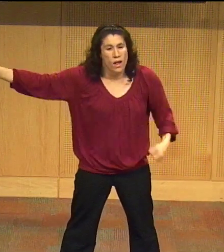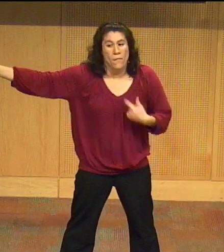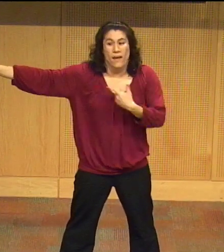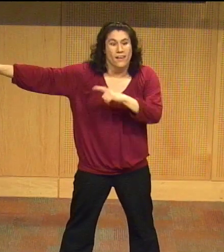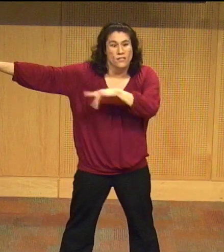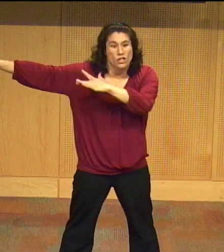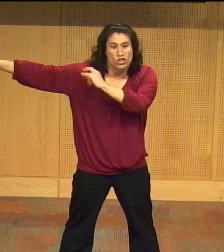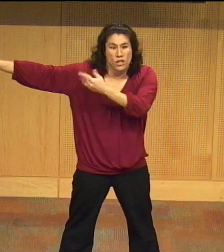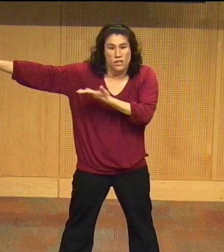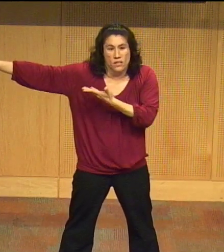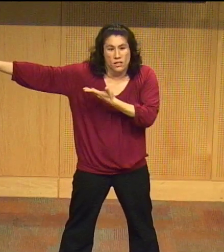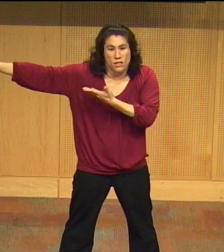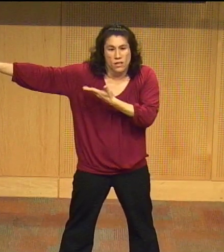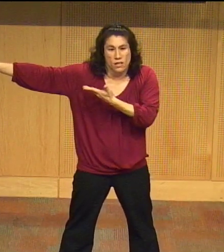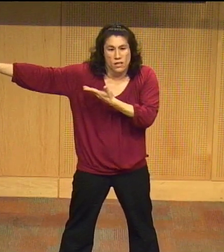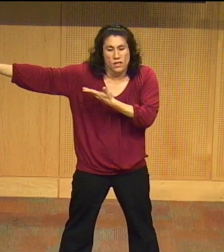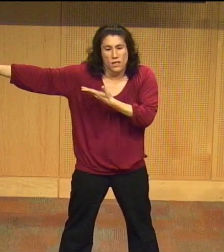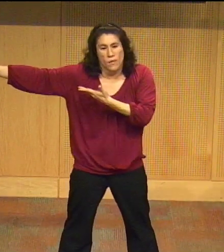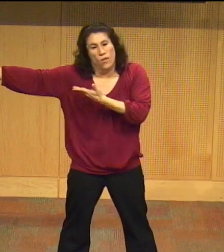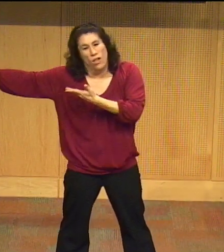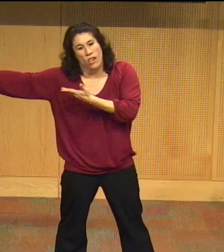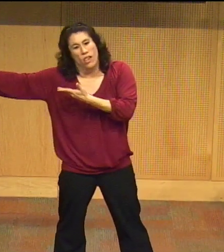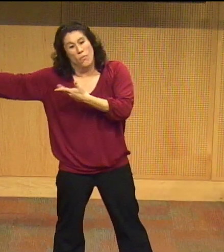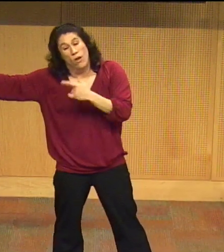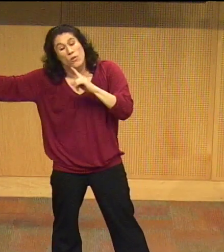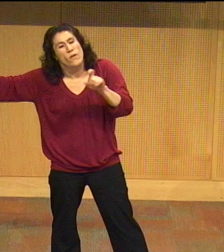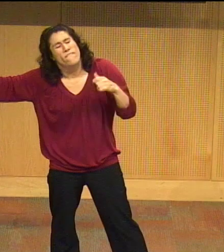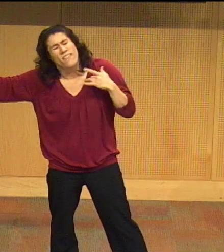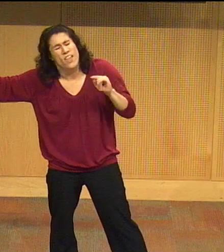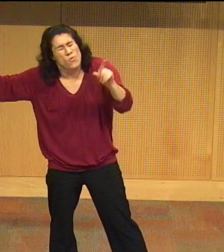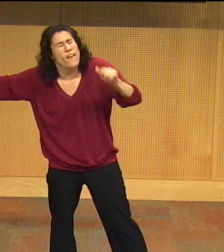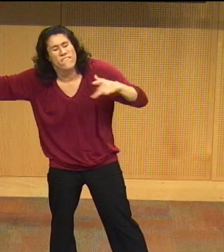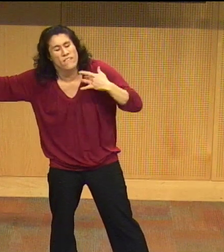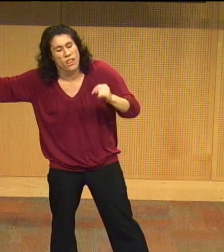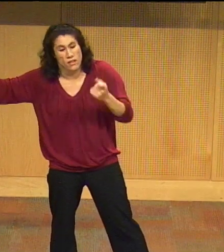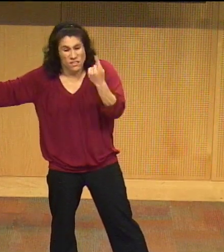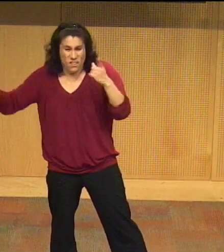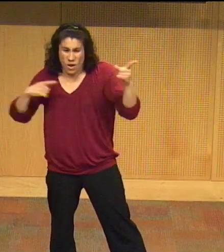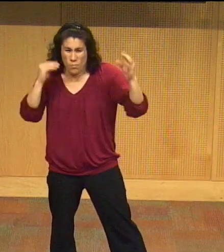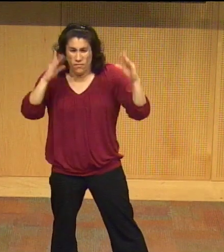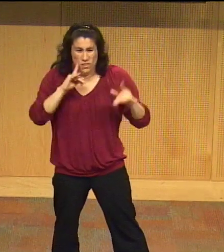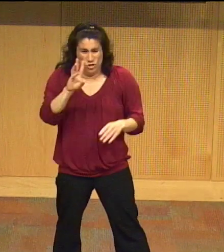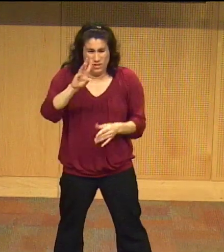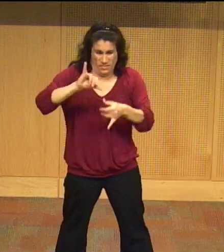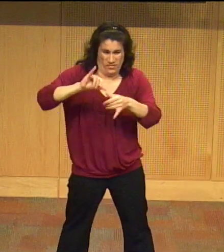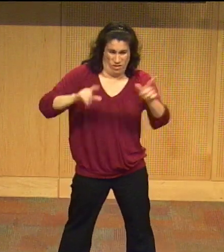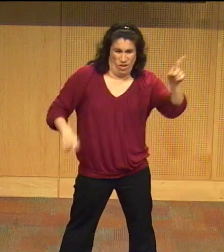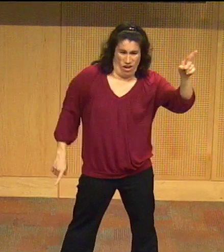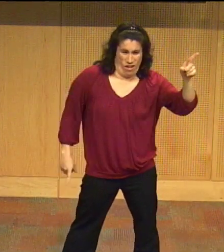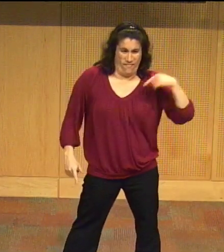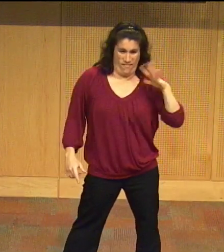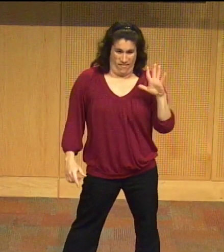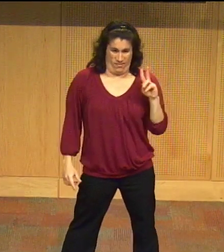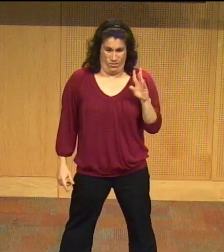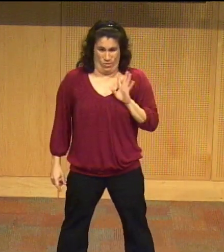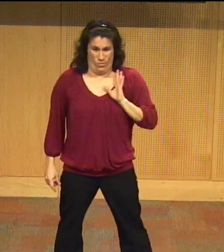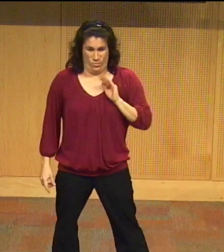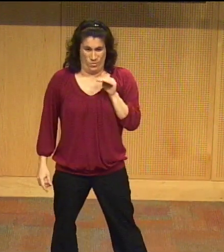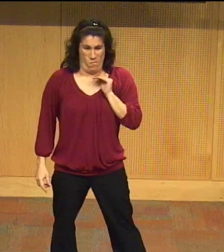had instructors pull me out saying, "You can't do that, you can't touch the cow." And I say, "But I have to touch the cow, my arm's only so long, and I've got to get to the other